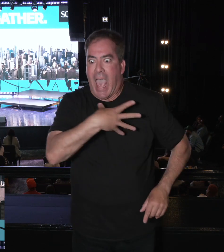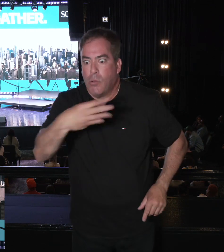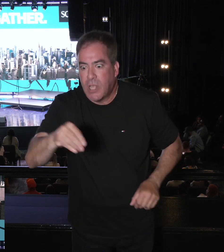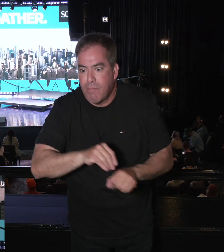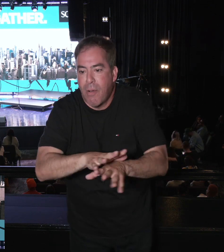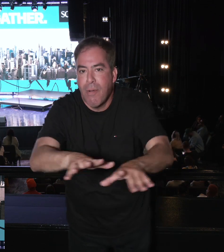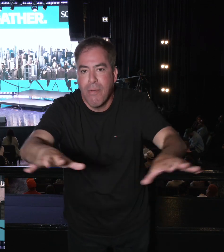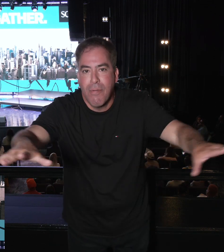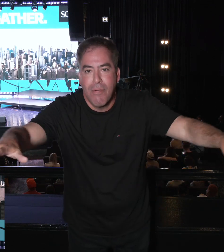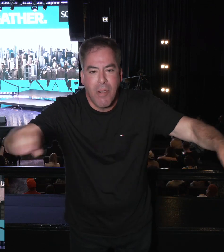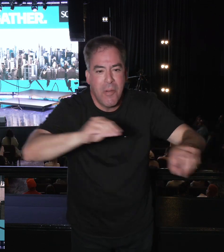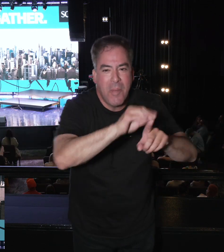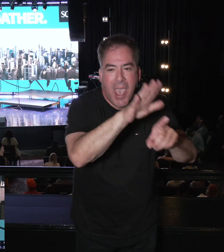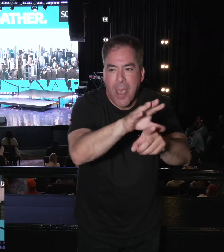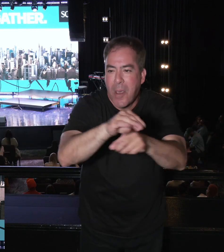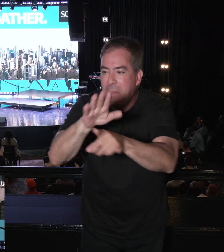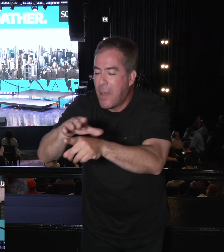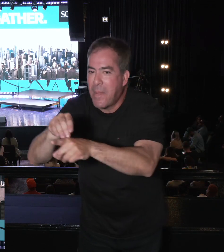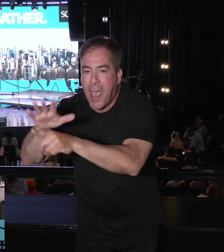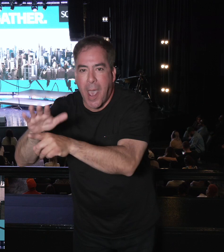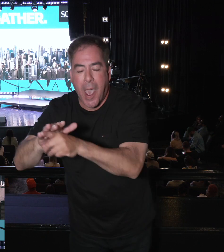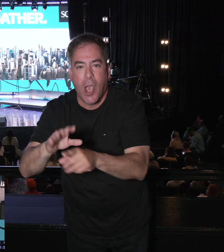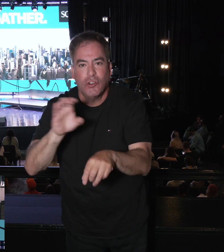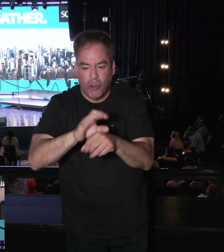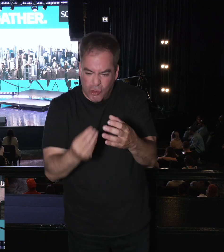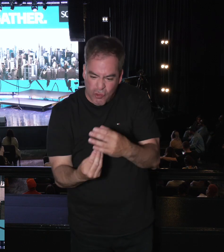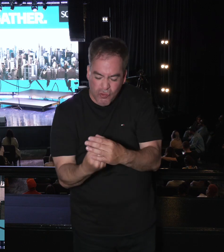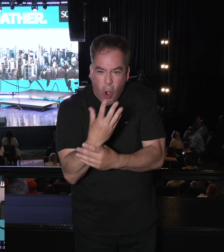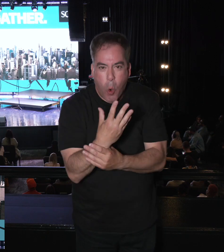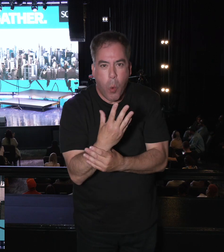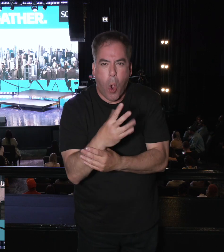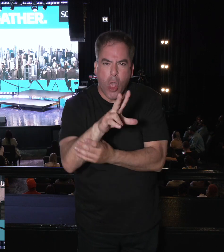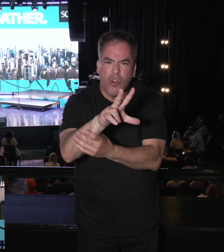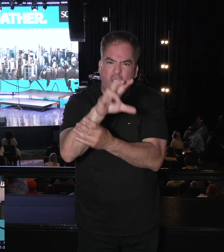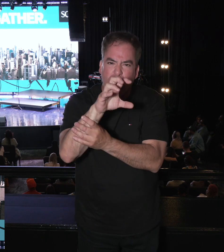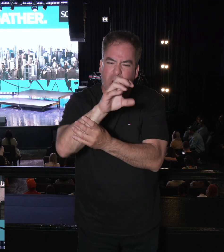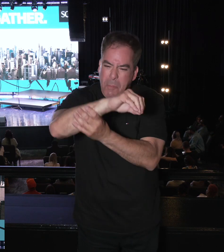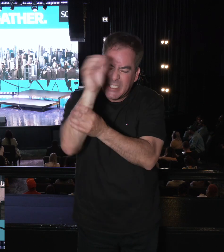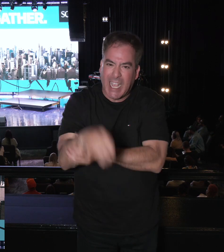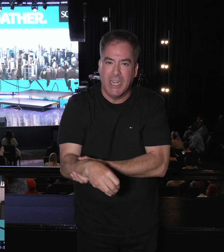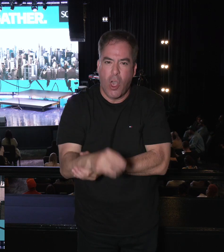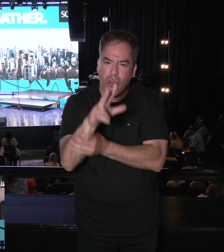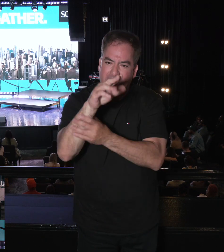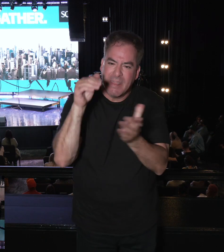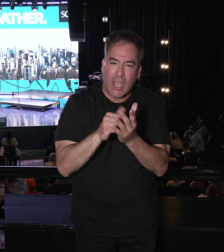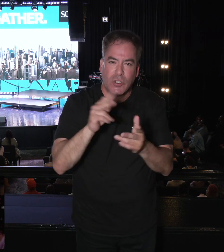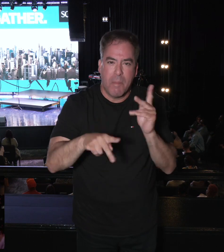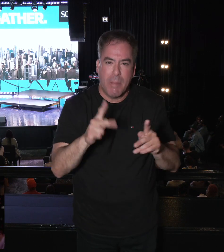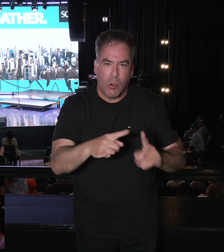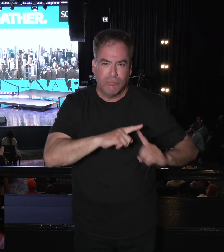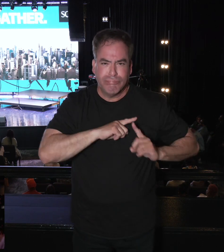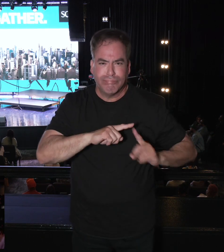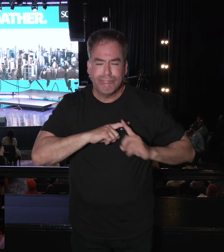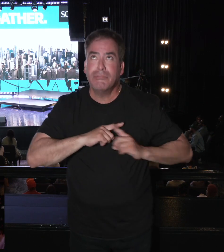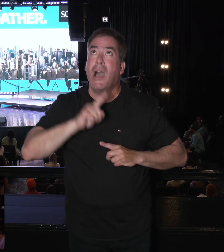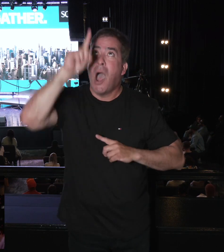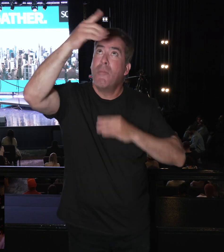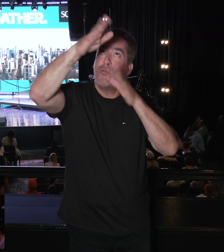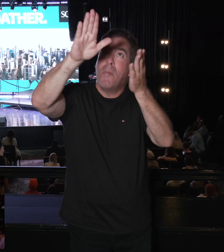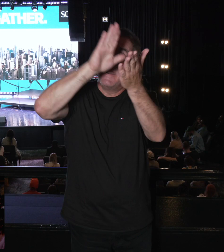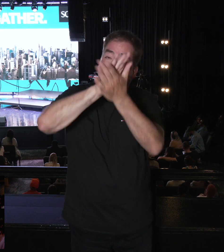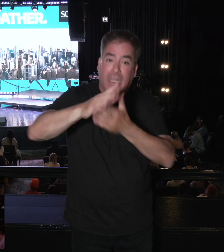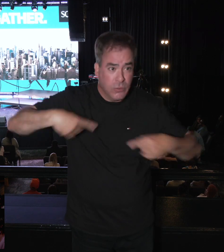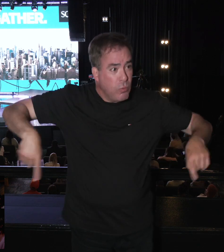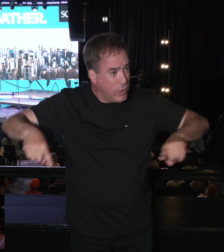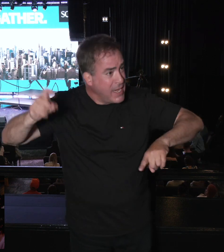together, the church grows 300%. 3,000 people get saved. The upper room is nice. We need